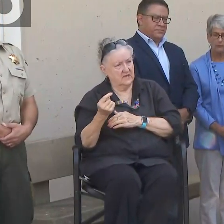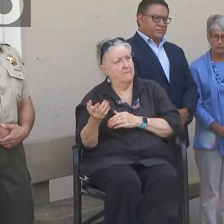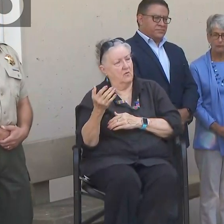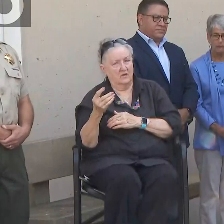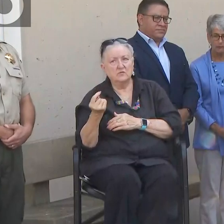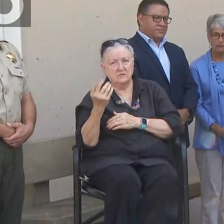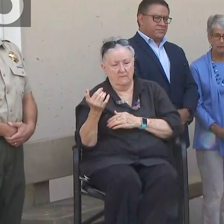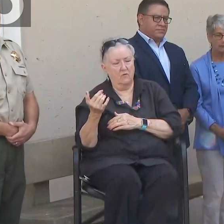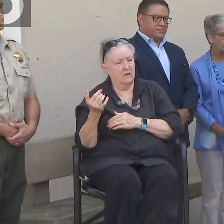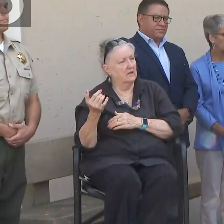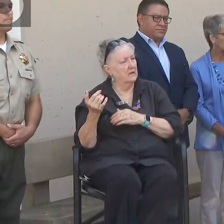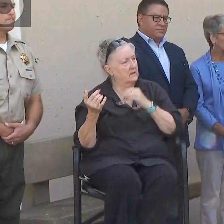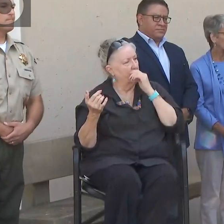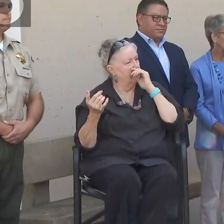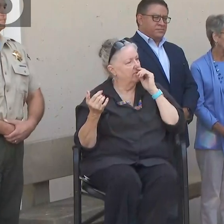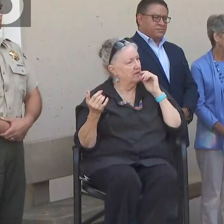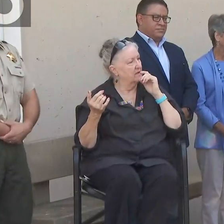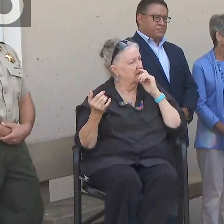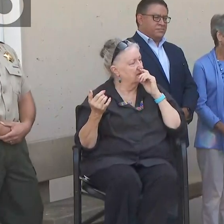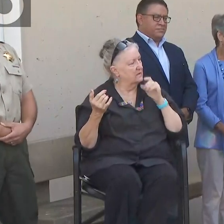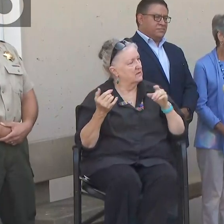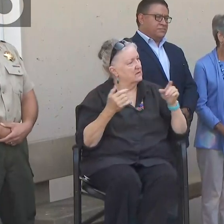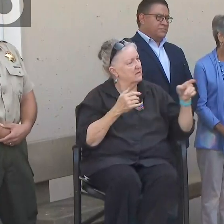Tuesday morning.